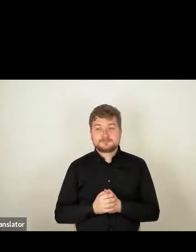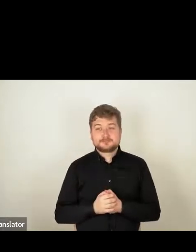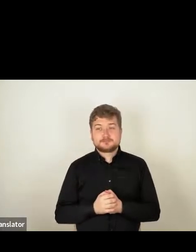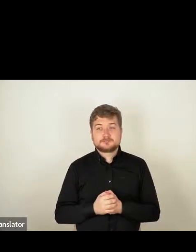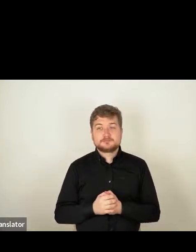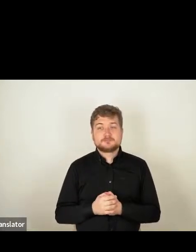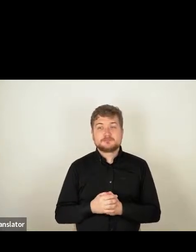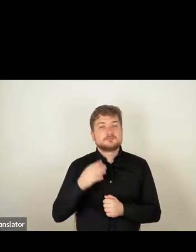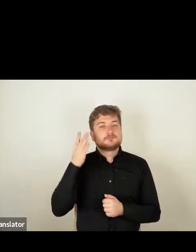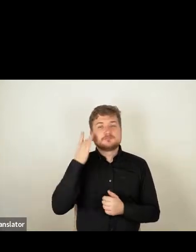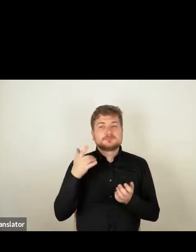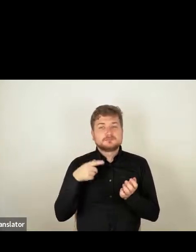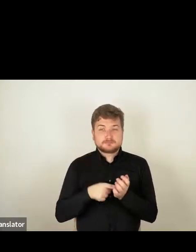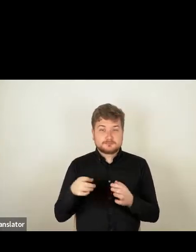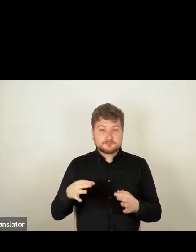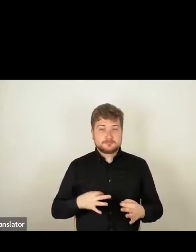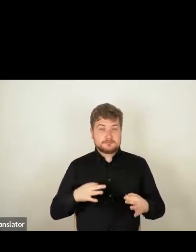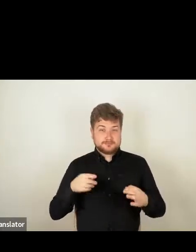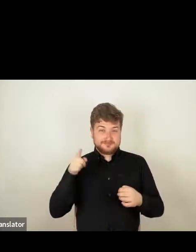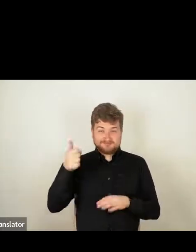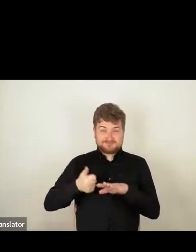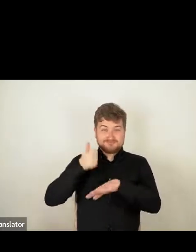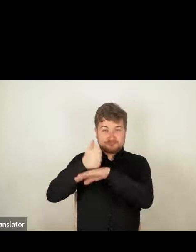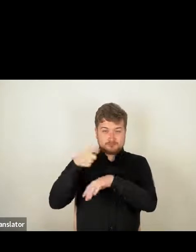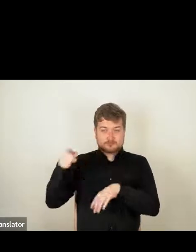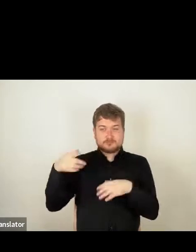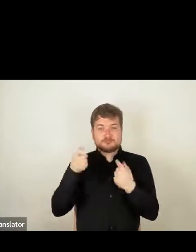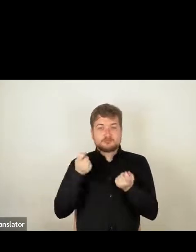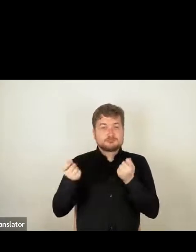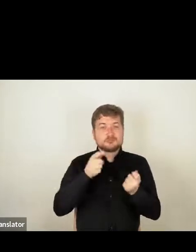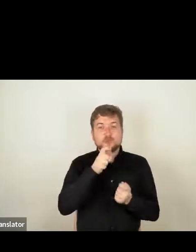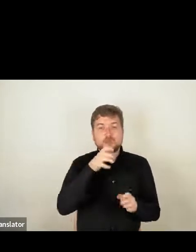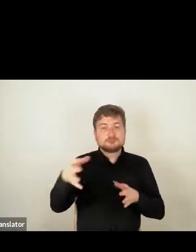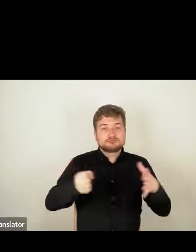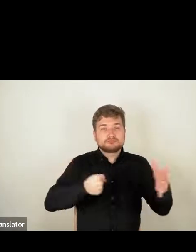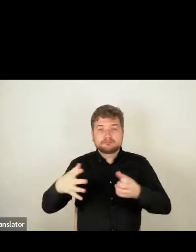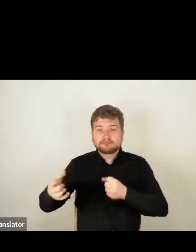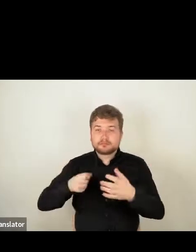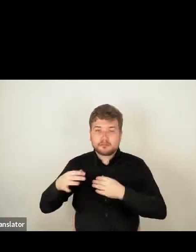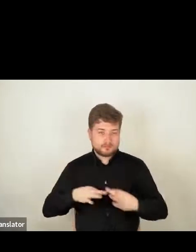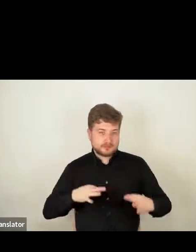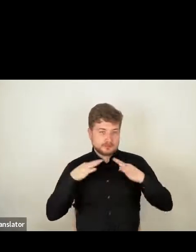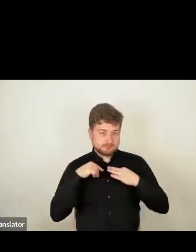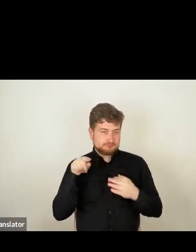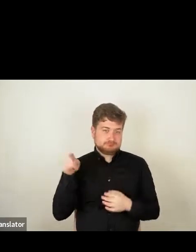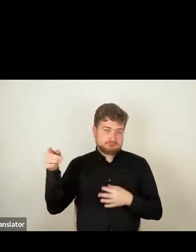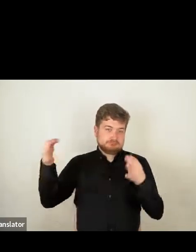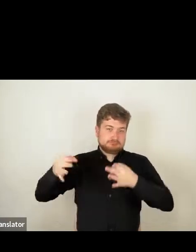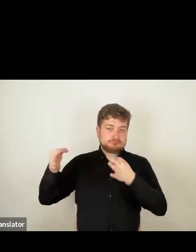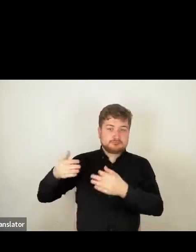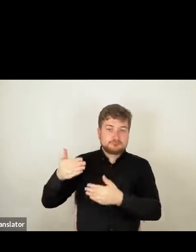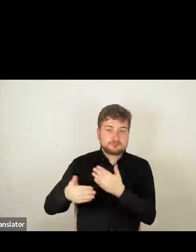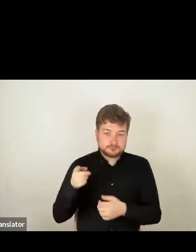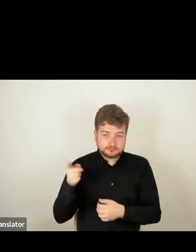that political will was very, very important. But I think, speaking to what Dr. Palmieri said, the importance is that we've got to move forward and we've